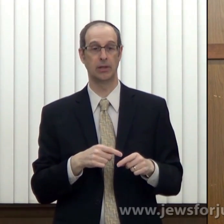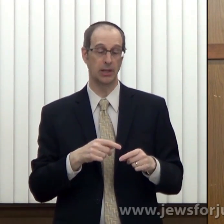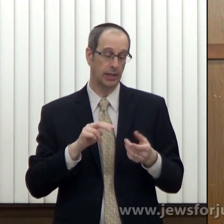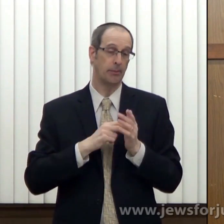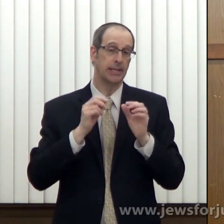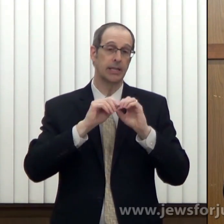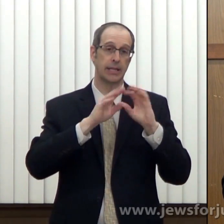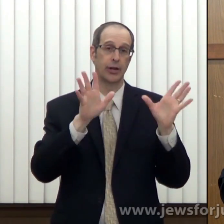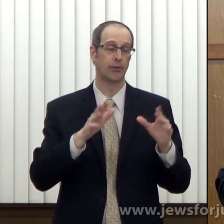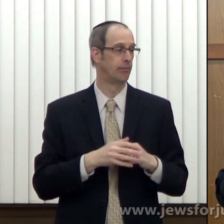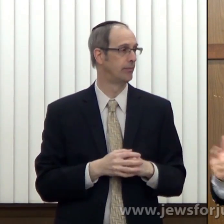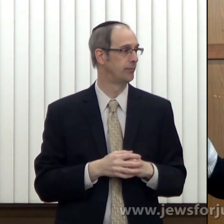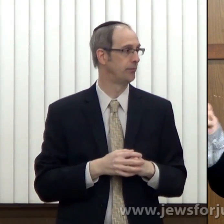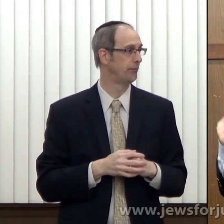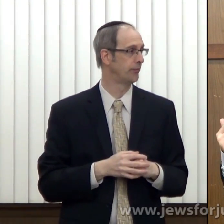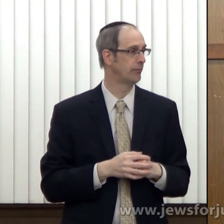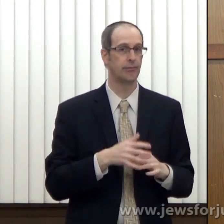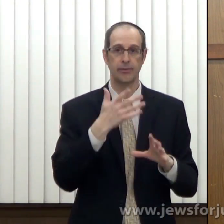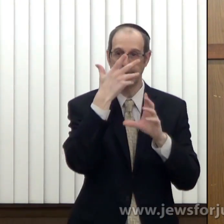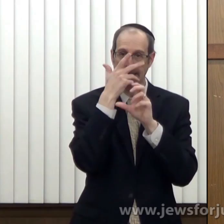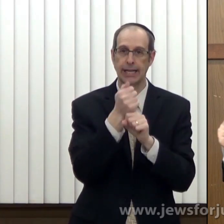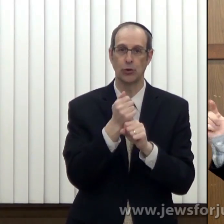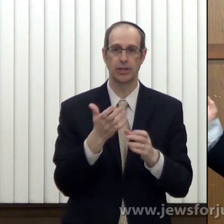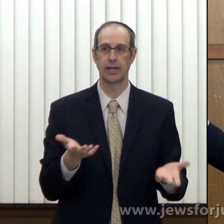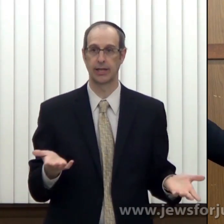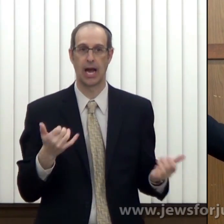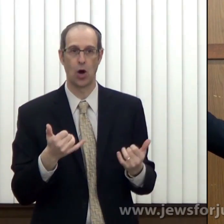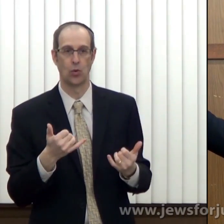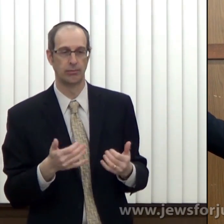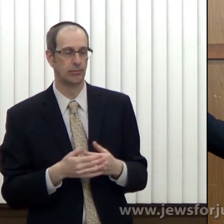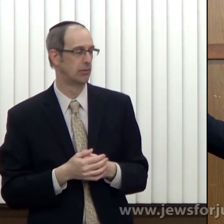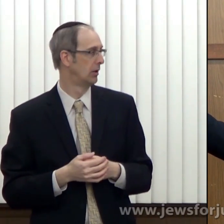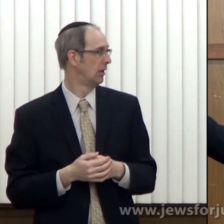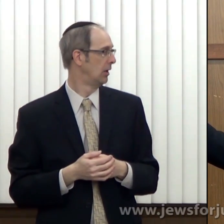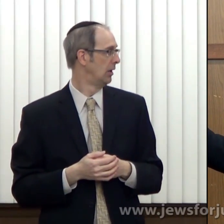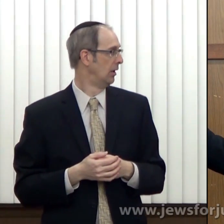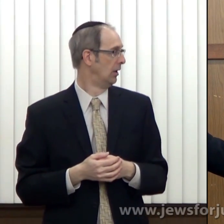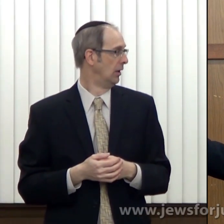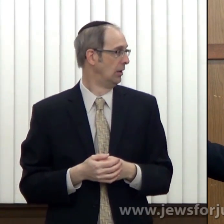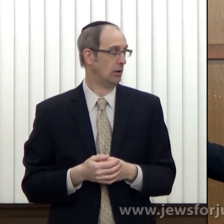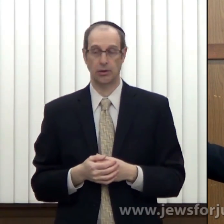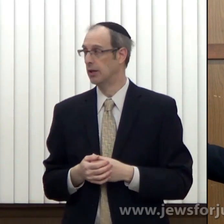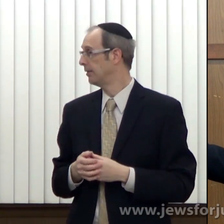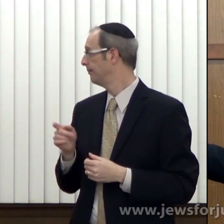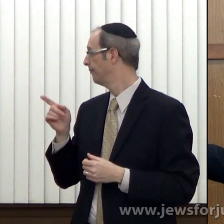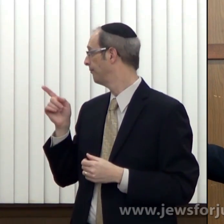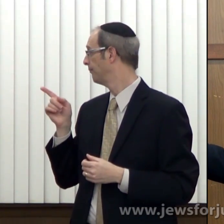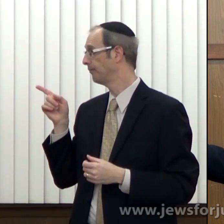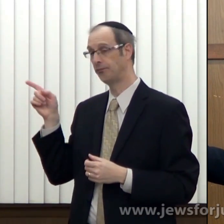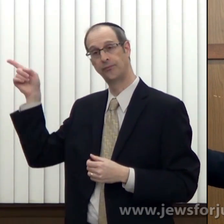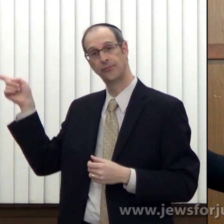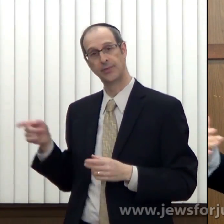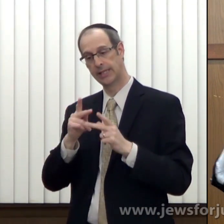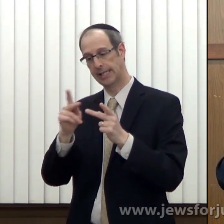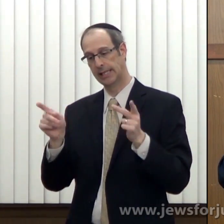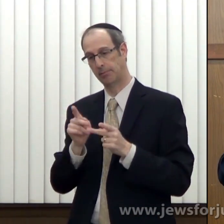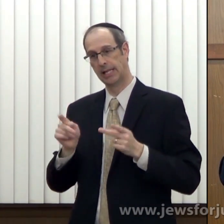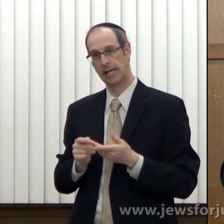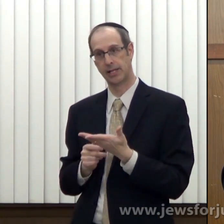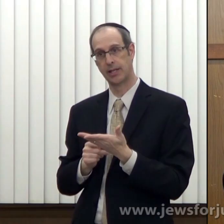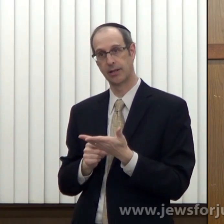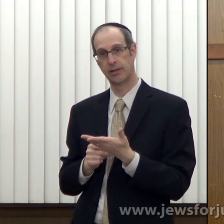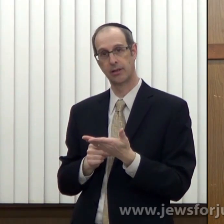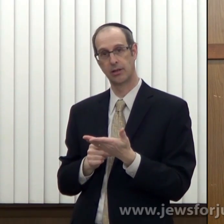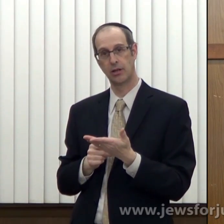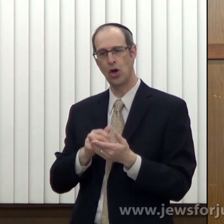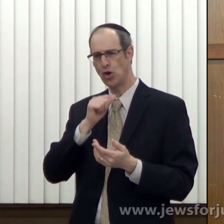clear. So the interesting thing is that when it comes to these passages, it's not just the